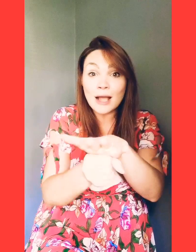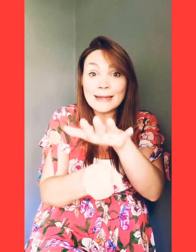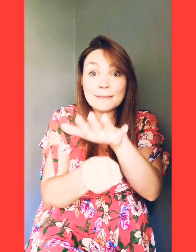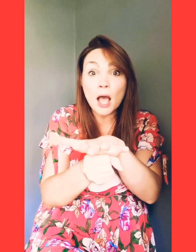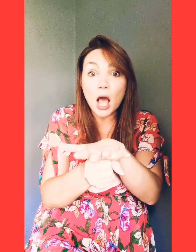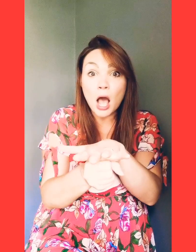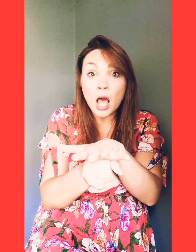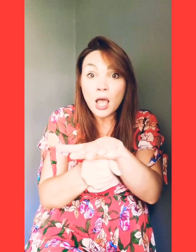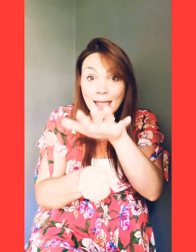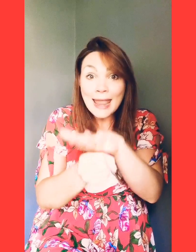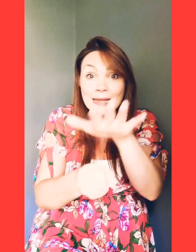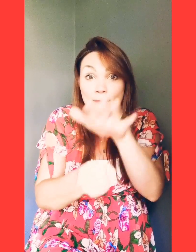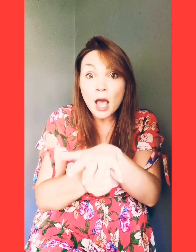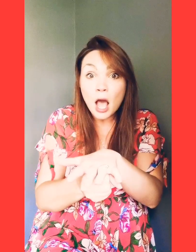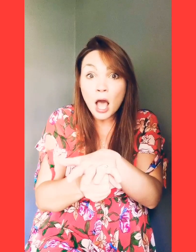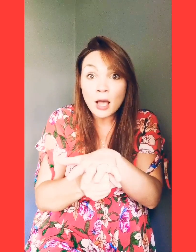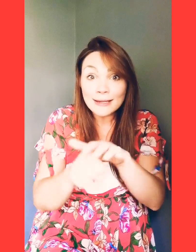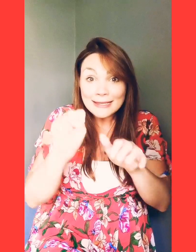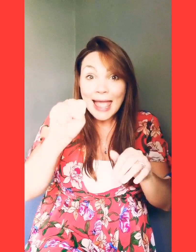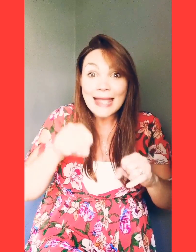got any more? Any more? Yes.